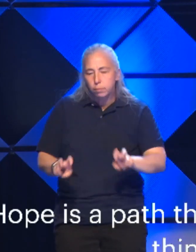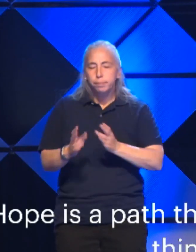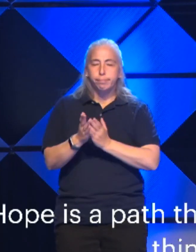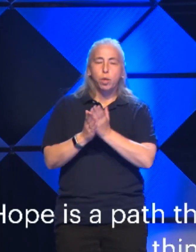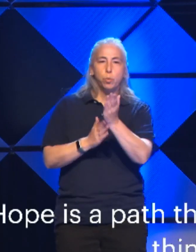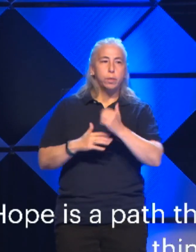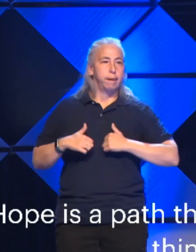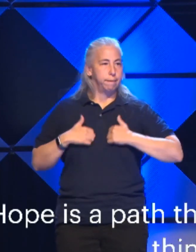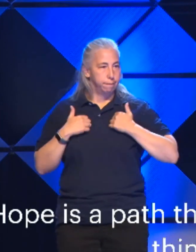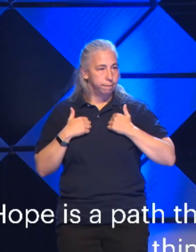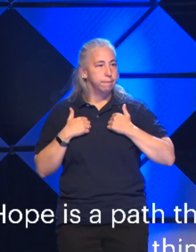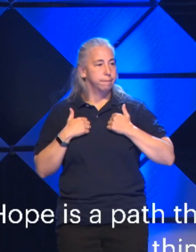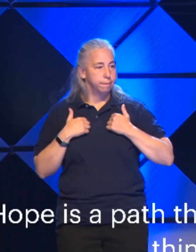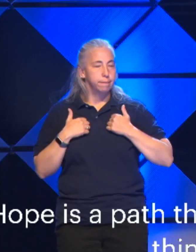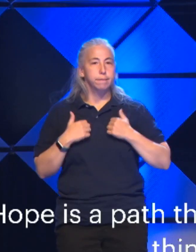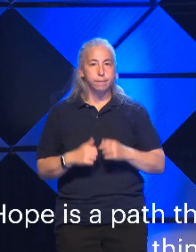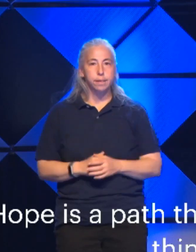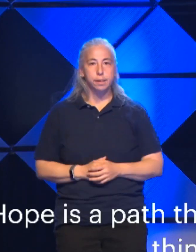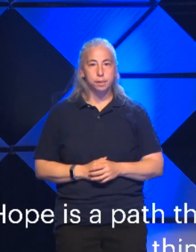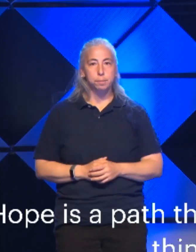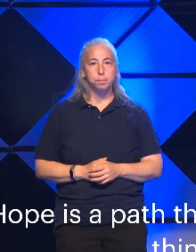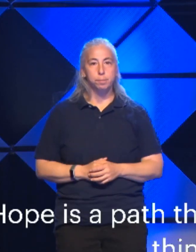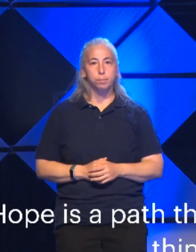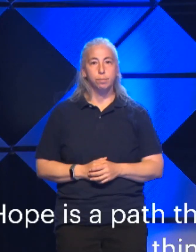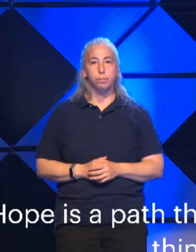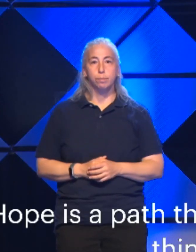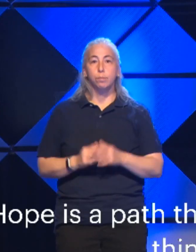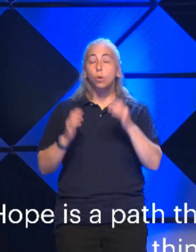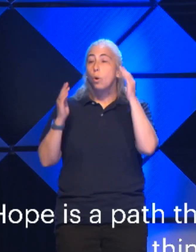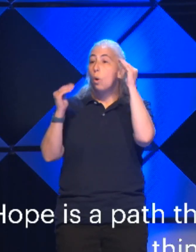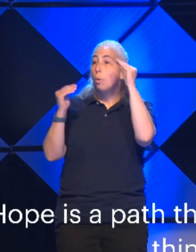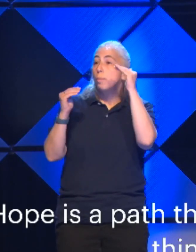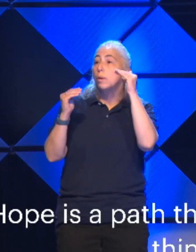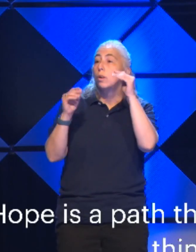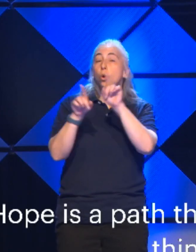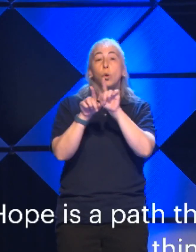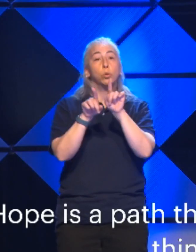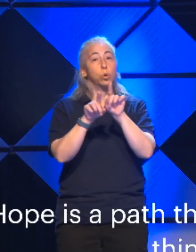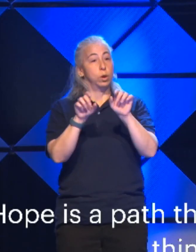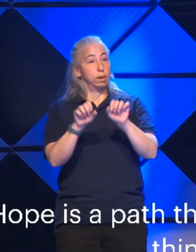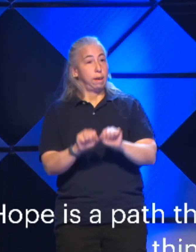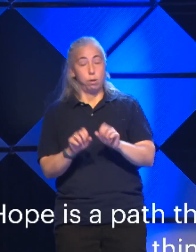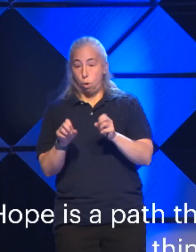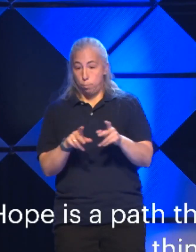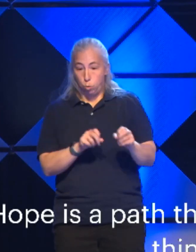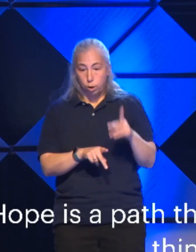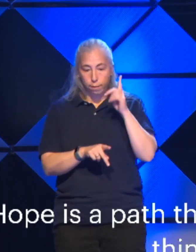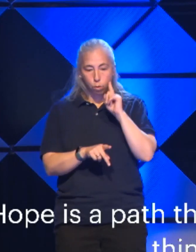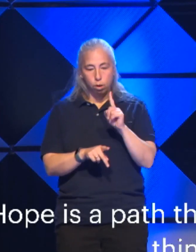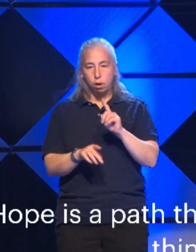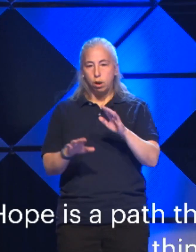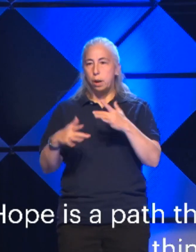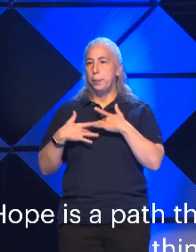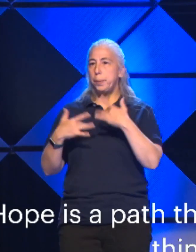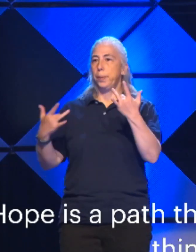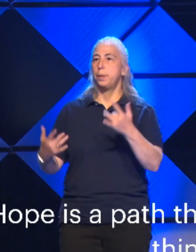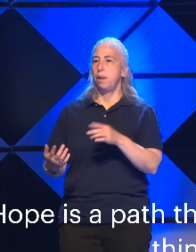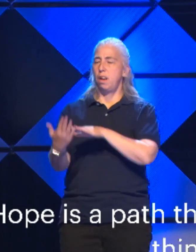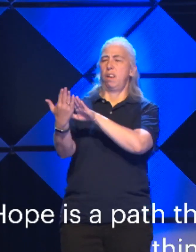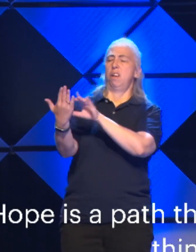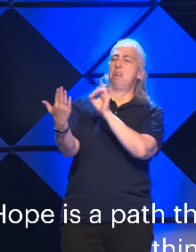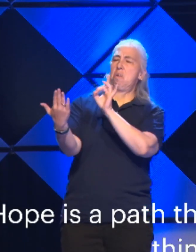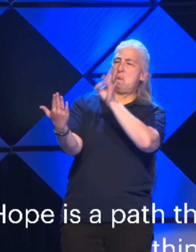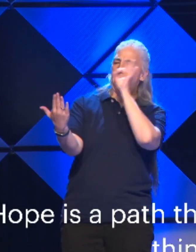process things in our lives. Hope can be an opportunity for us to process events that seems unbearable. And